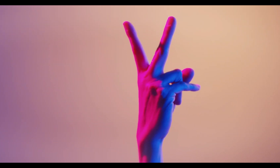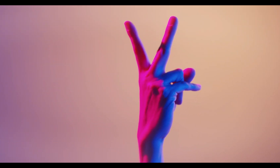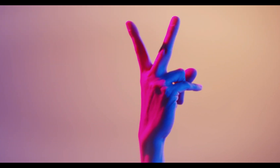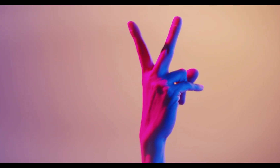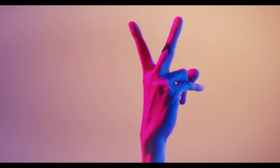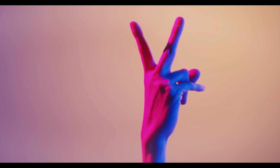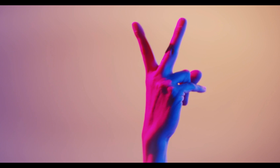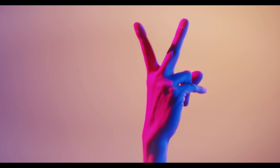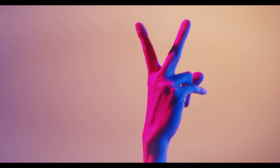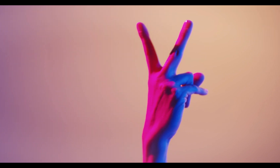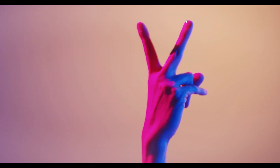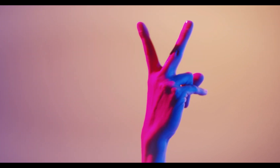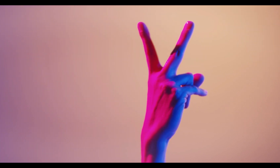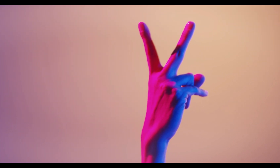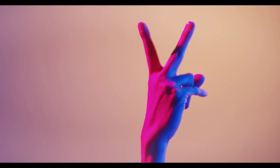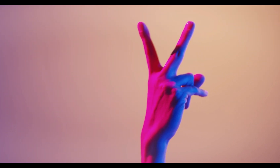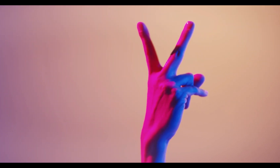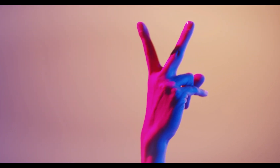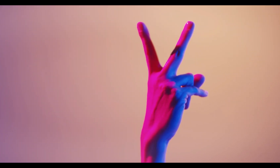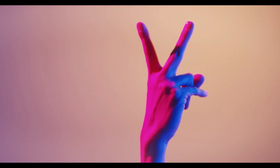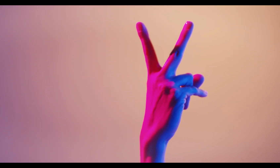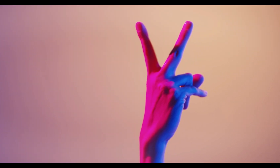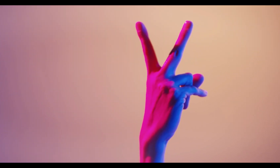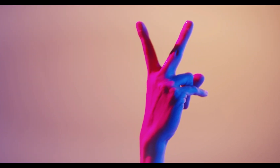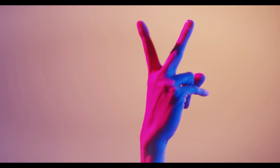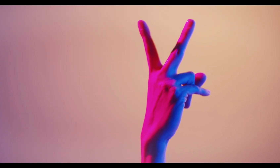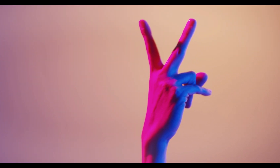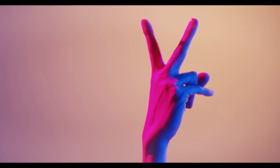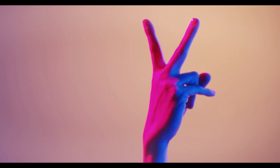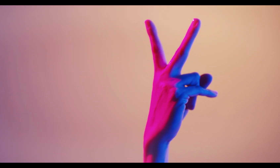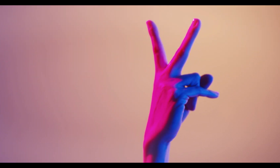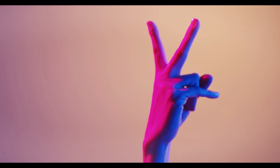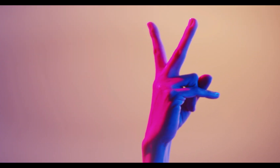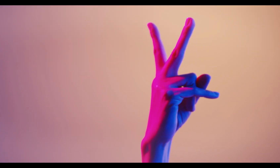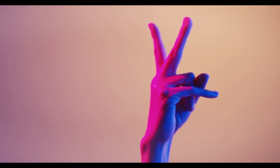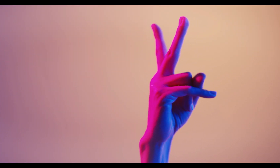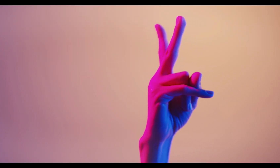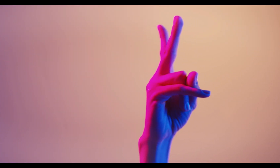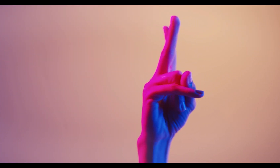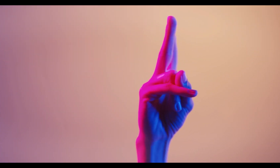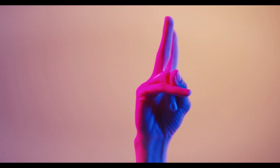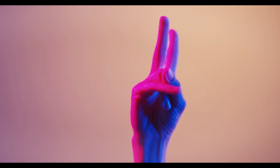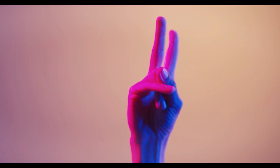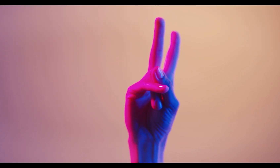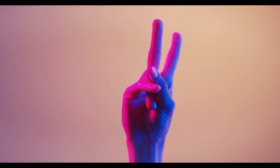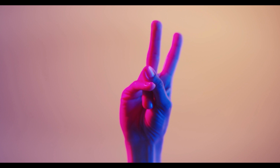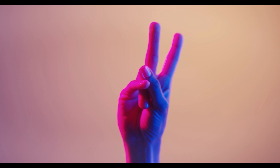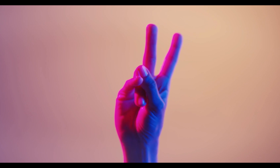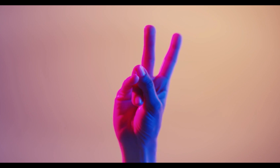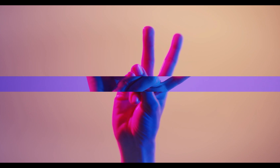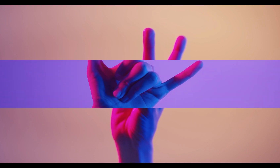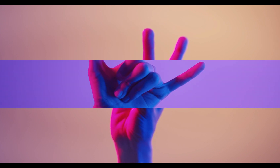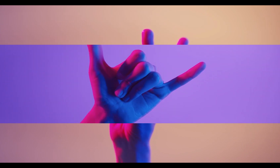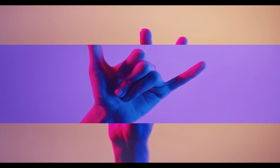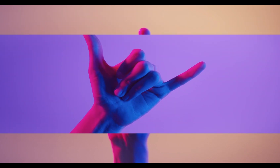people. So let's go. You will learn about the importance of willpower and action in achieving your